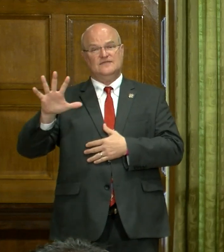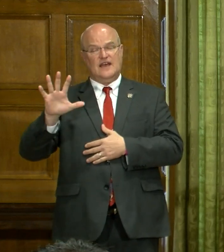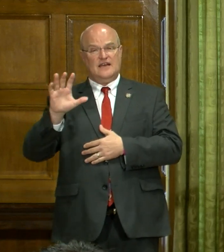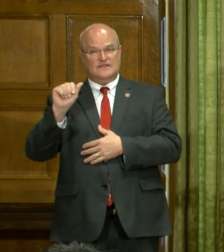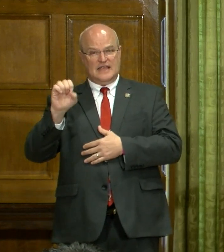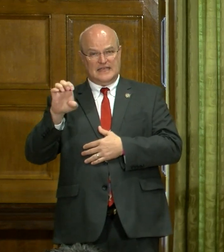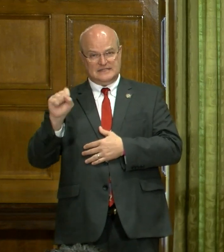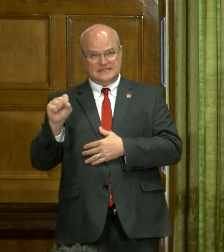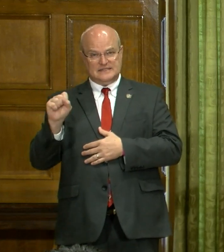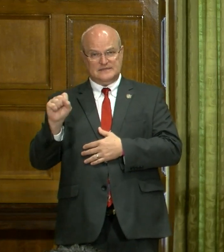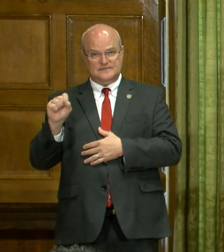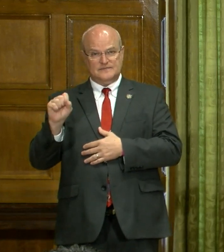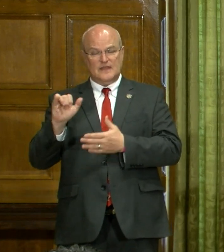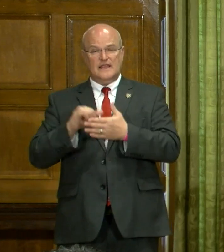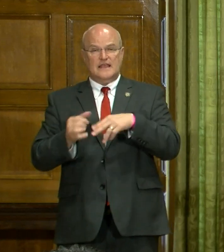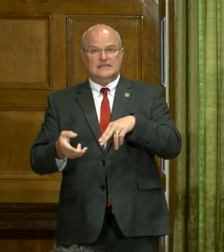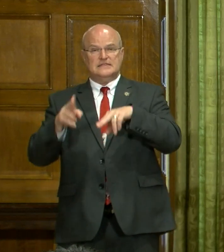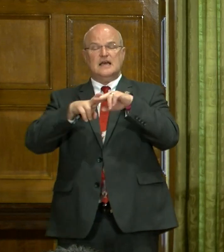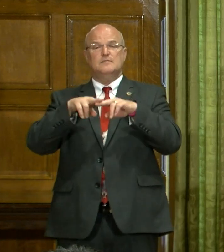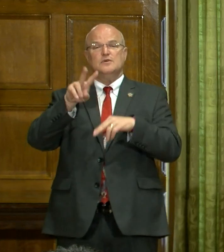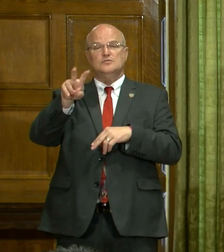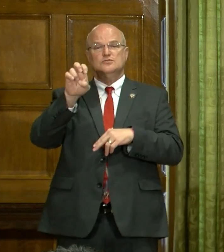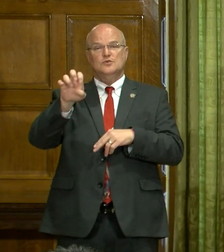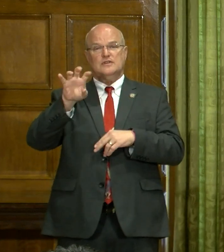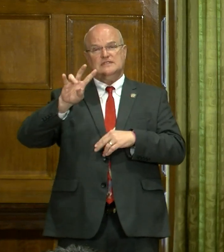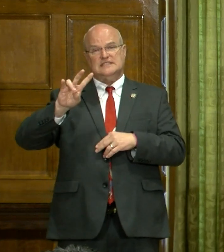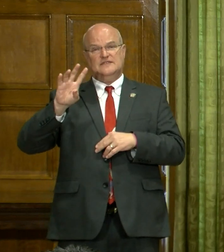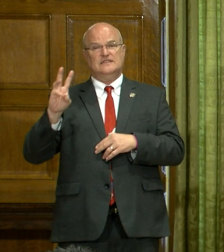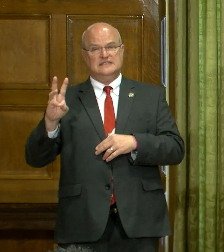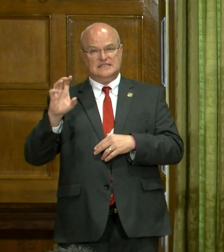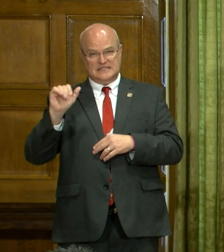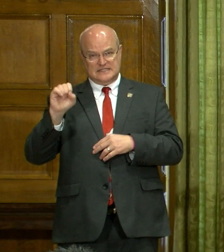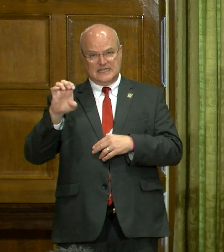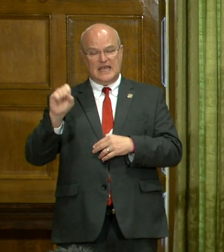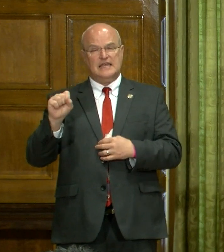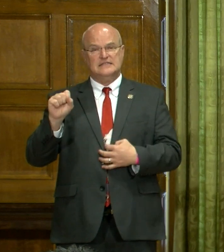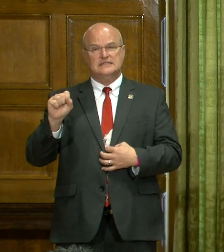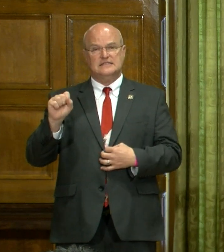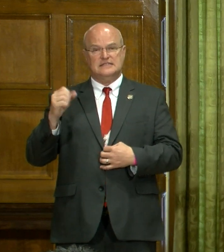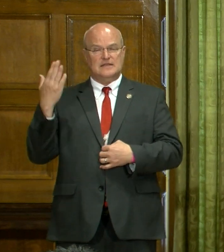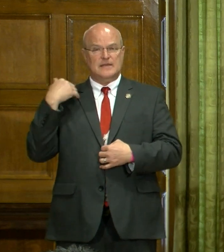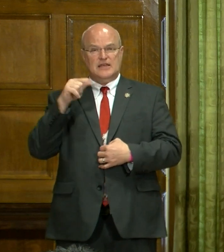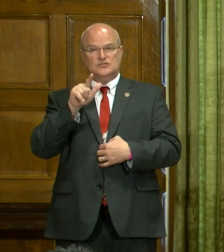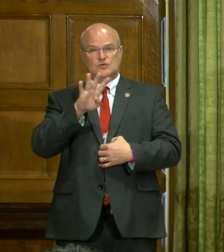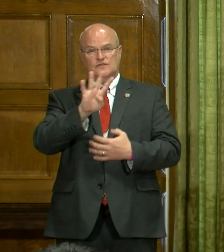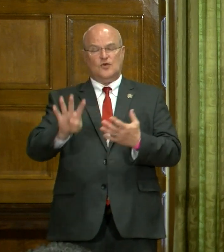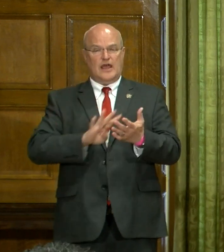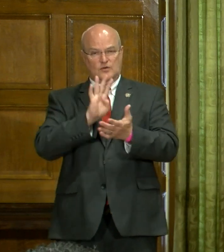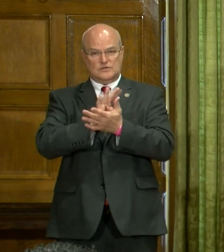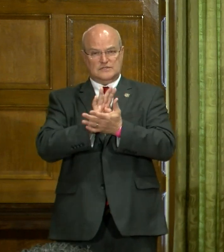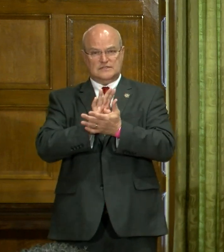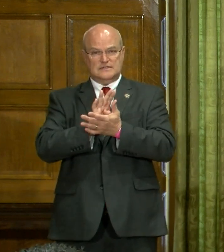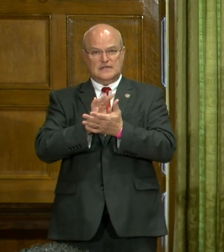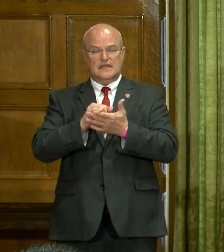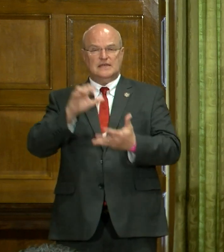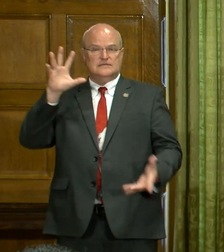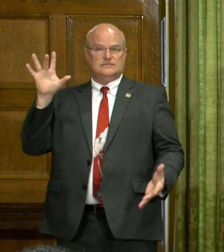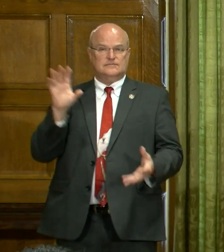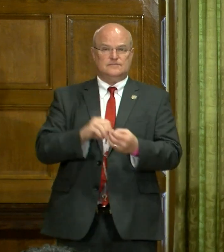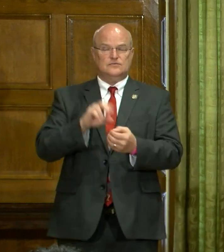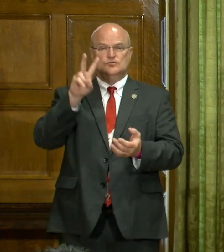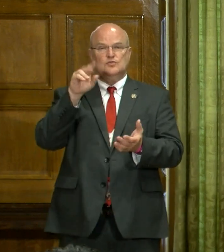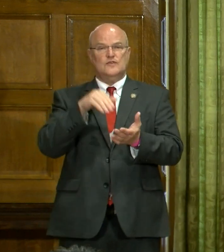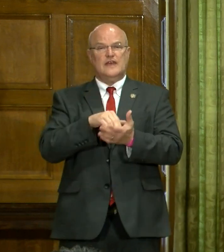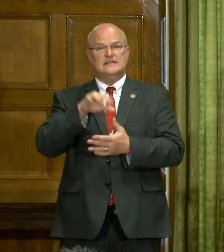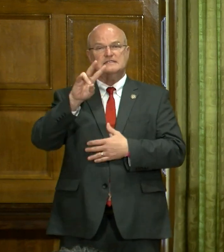2,465 cases. That is up 276 cases over the last 24 hours. That brings the total to